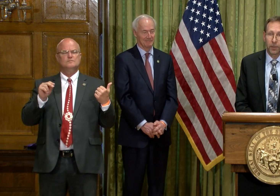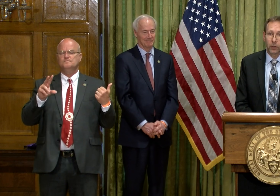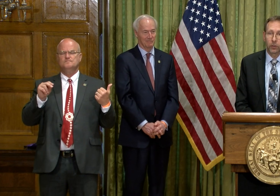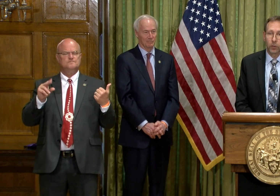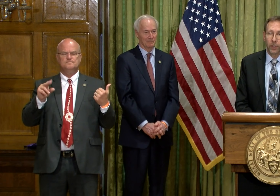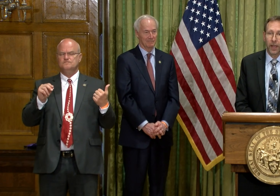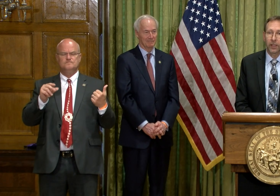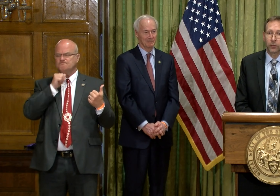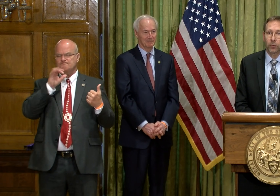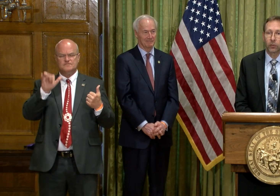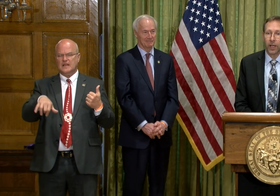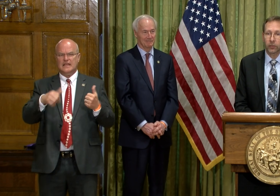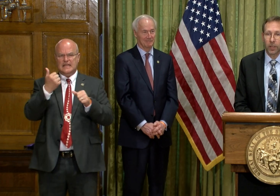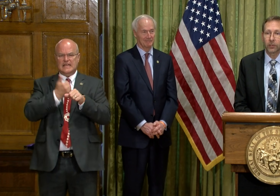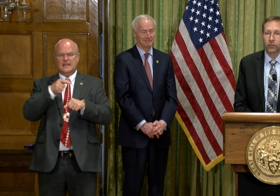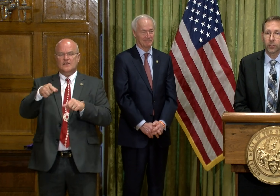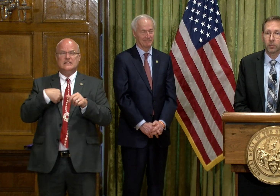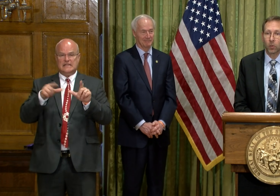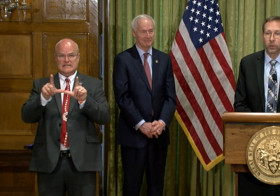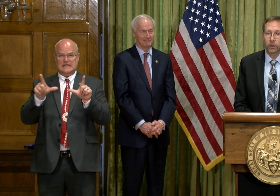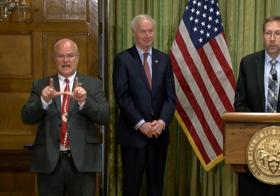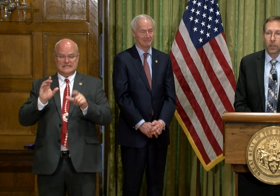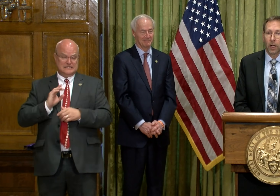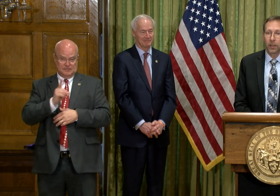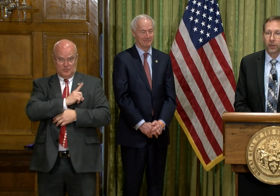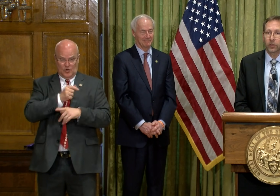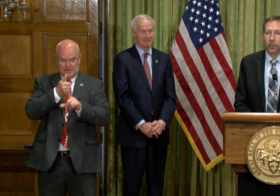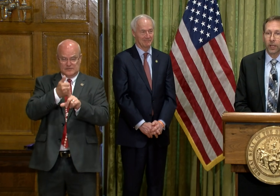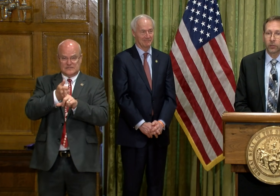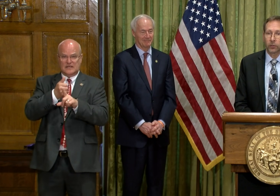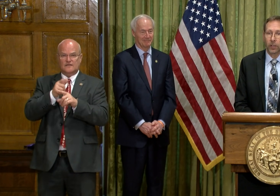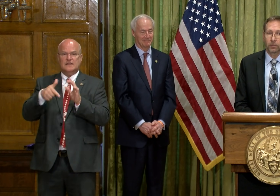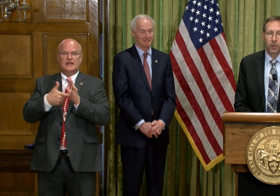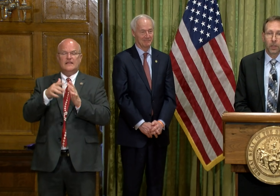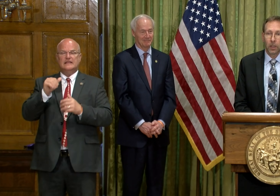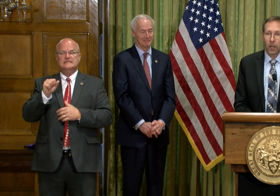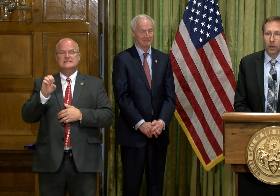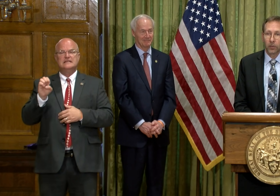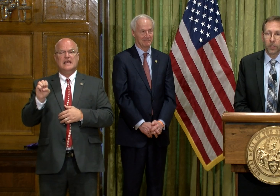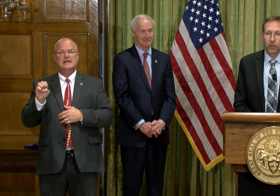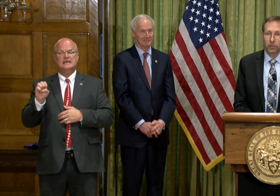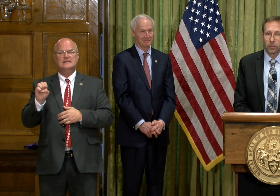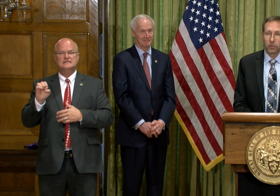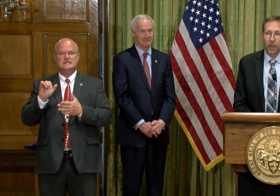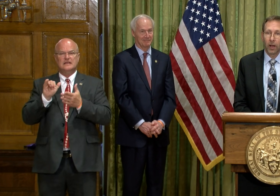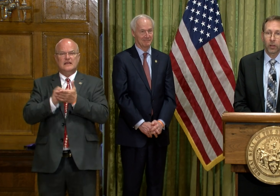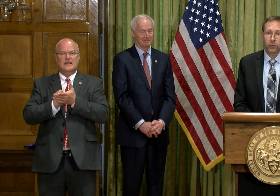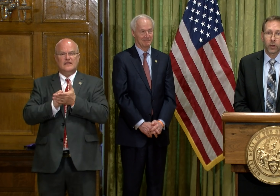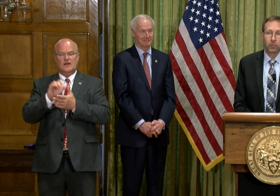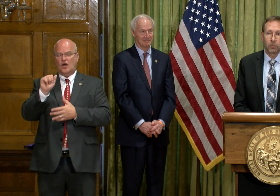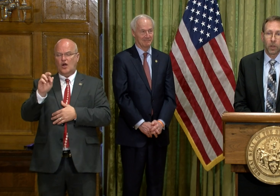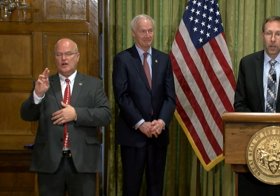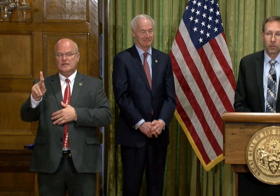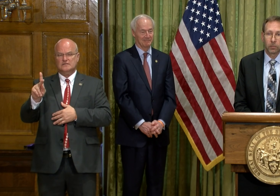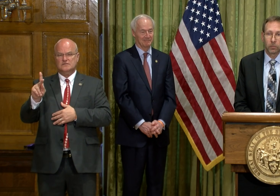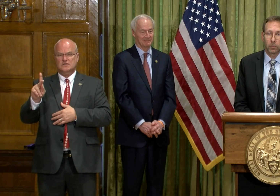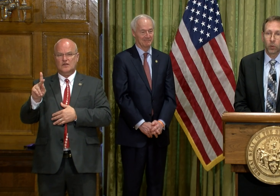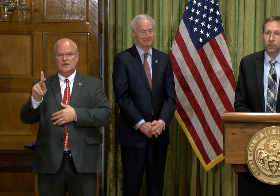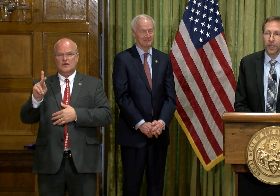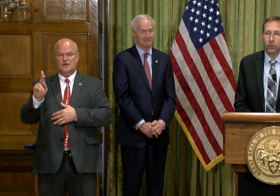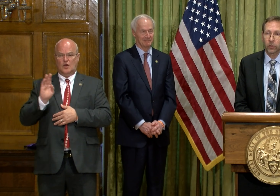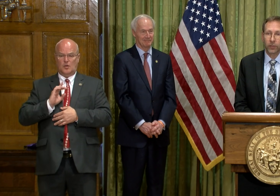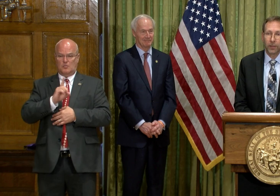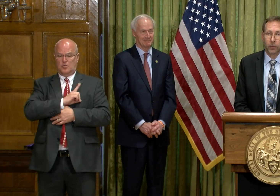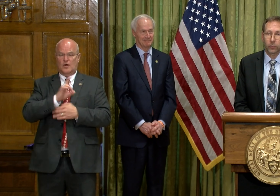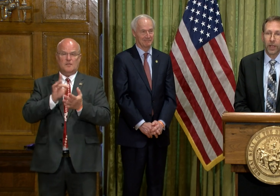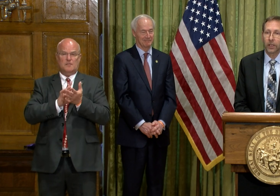No, we've not been doing that. Each of those has a licensing board. In this case, the Arkansas